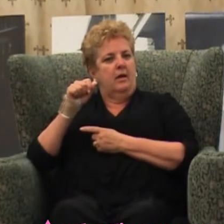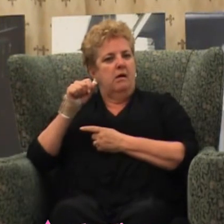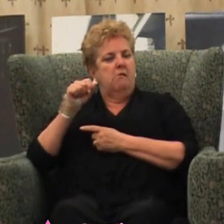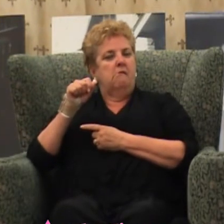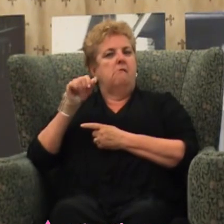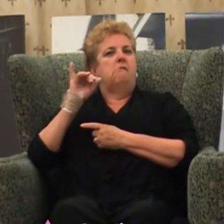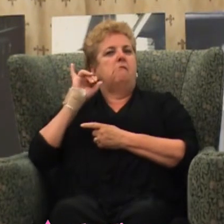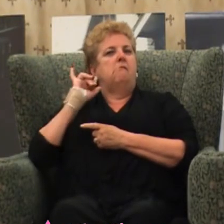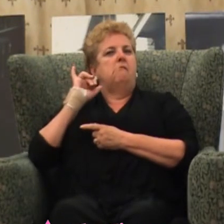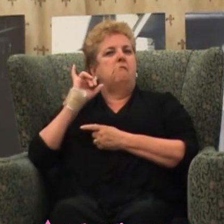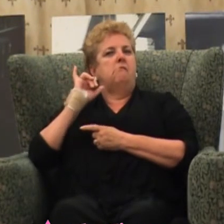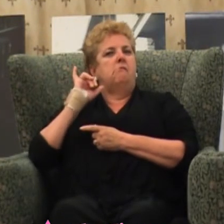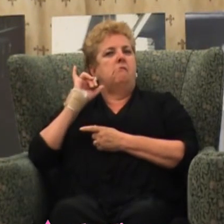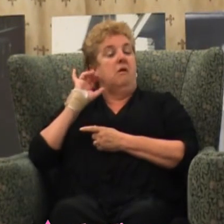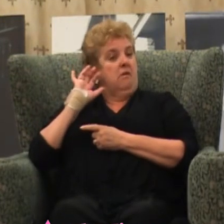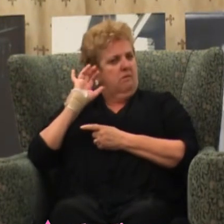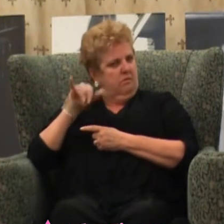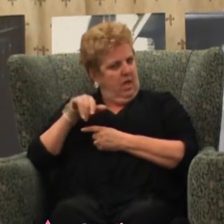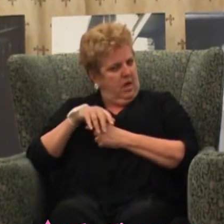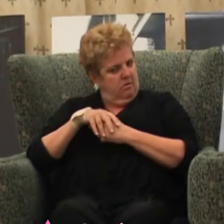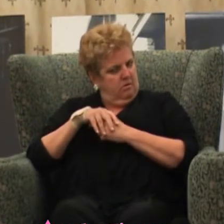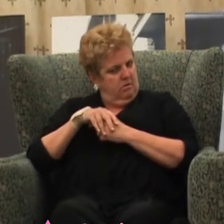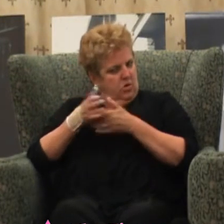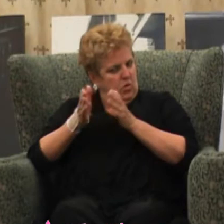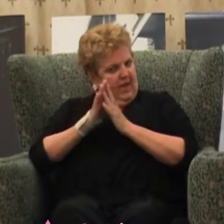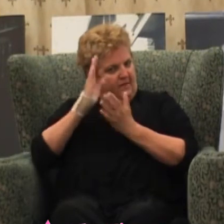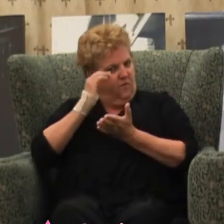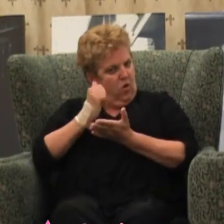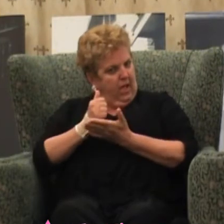I mean, that's what they say. You ask for help and you get the help. But I didn't